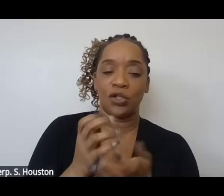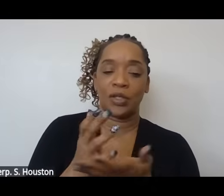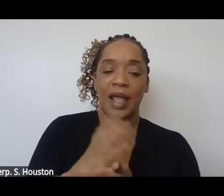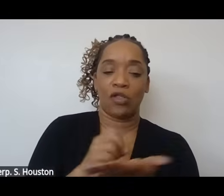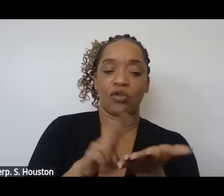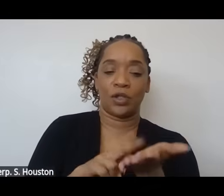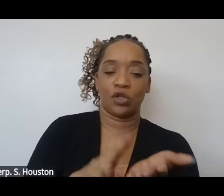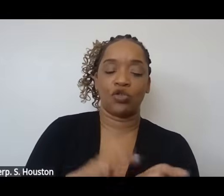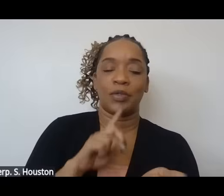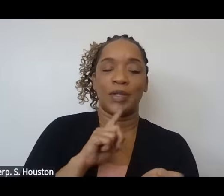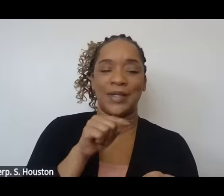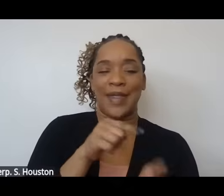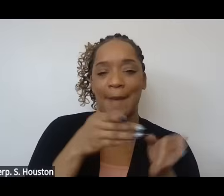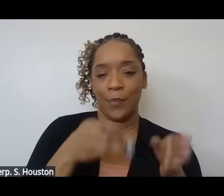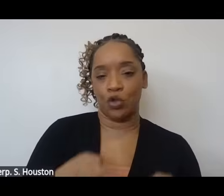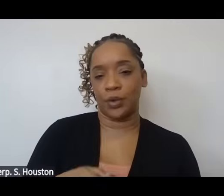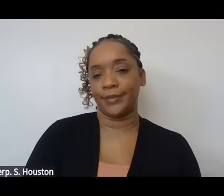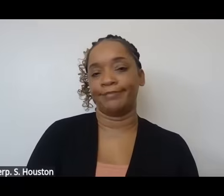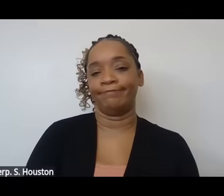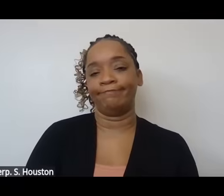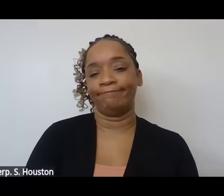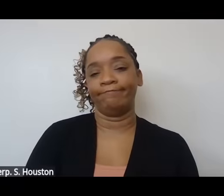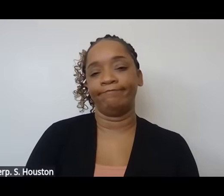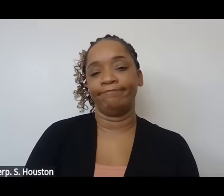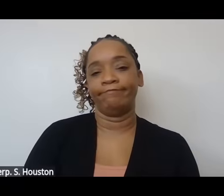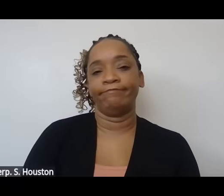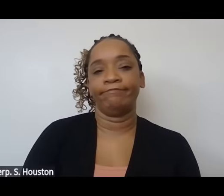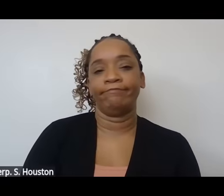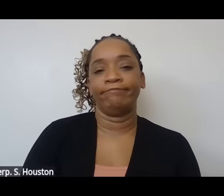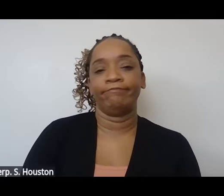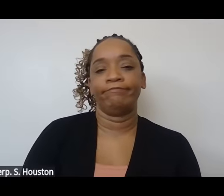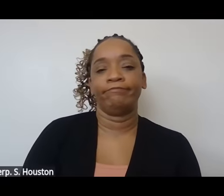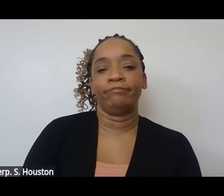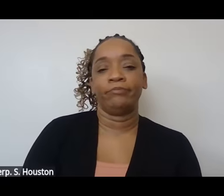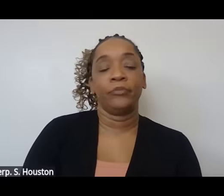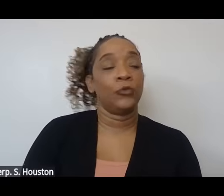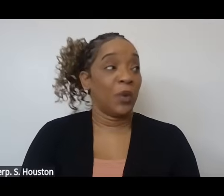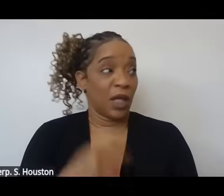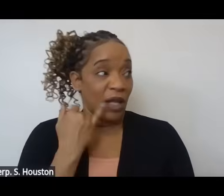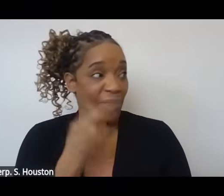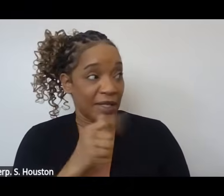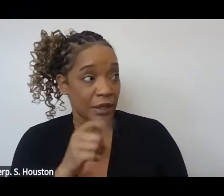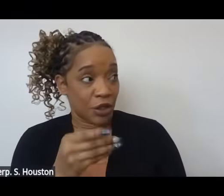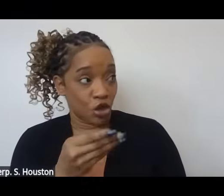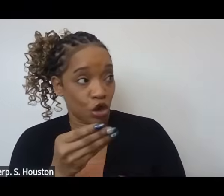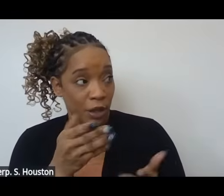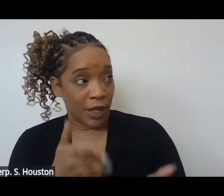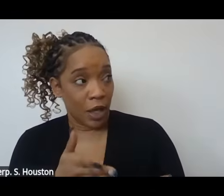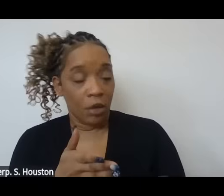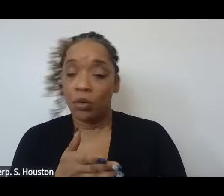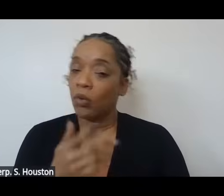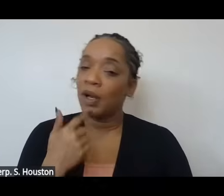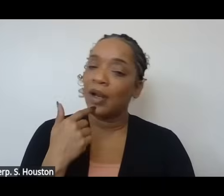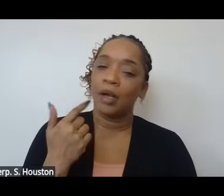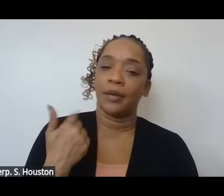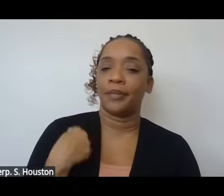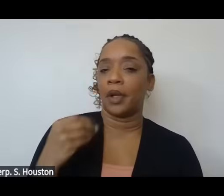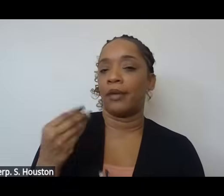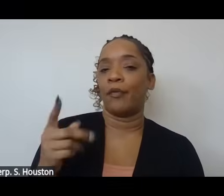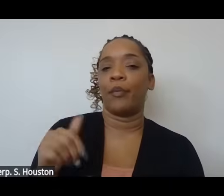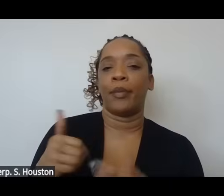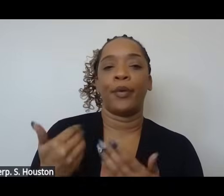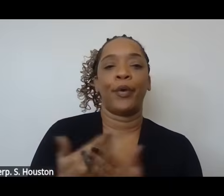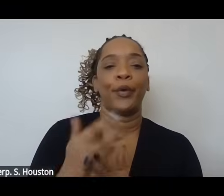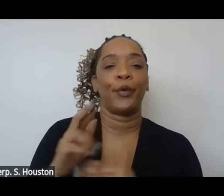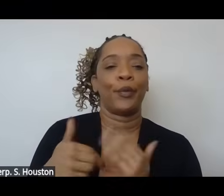I mean, if he's a circulator or a As a circulator circulator, company. I'm sorry. If we were, I- we're giving you a new role. What I would